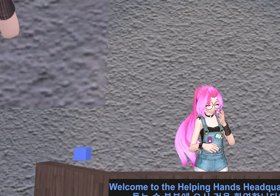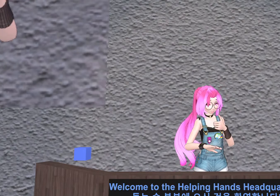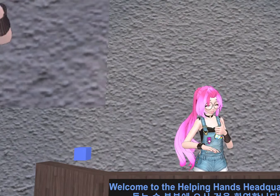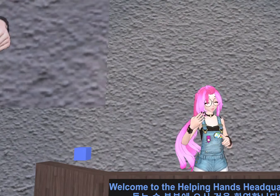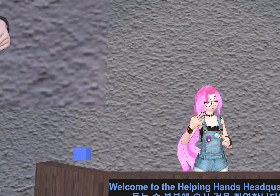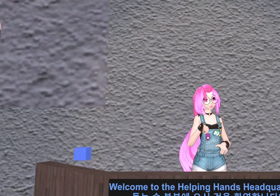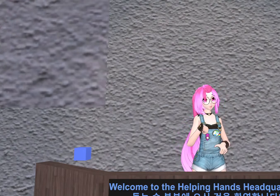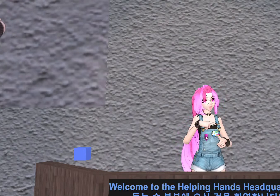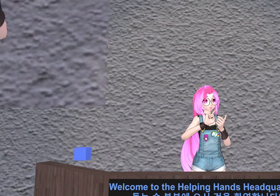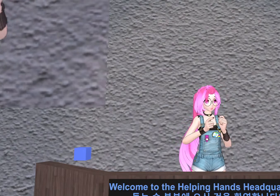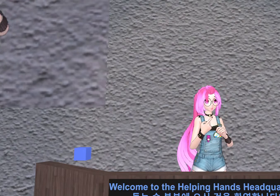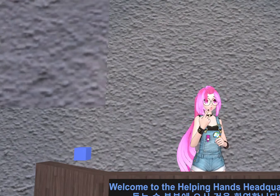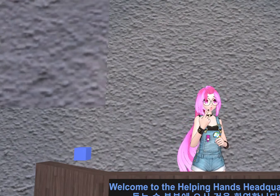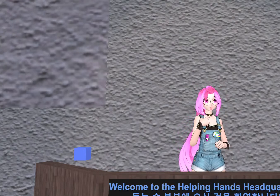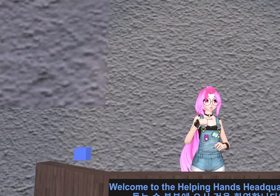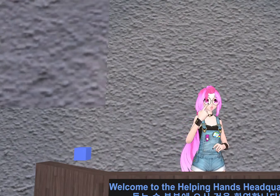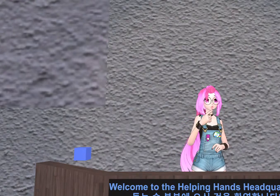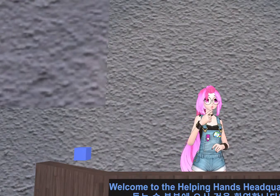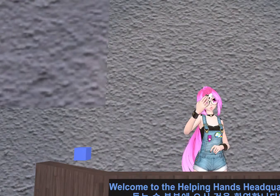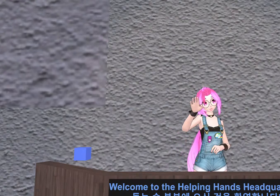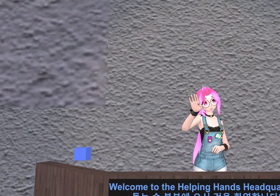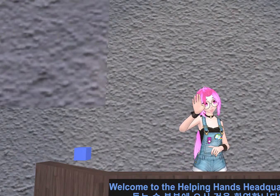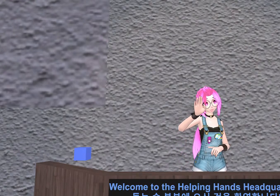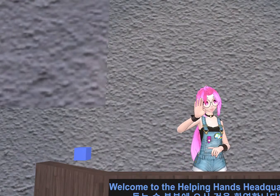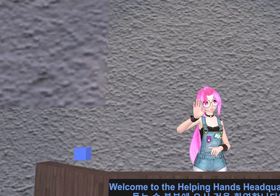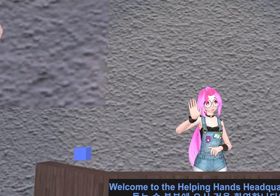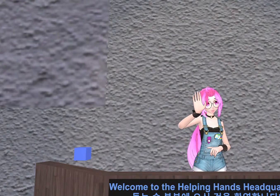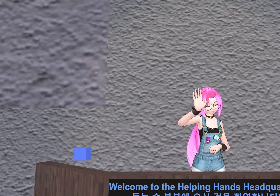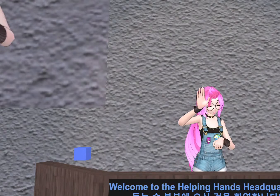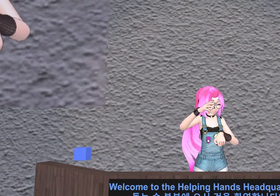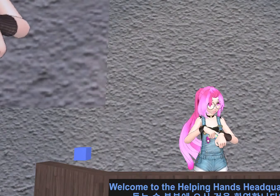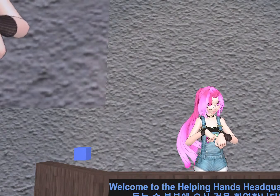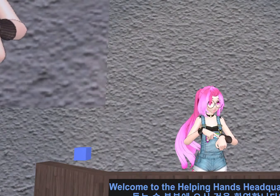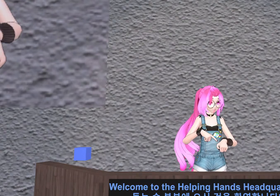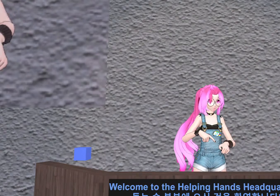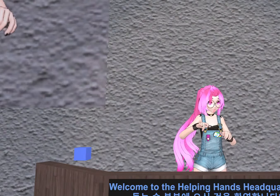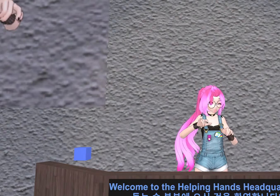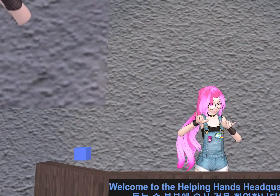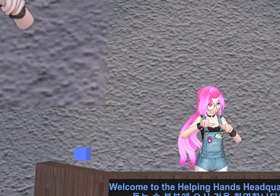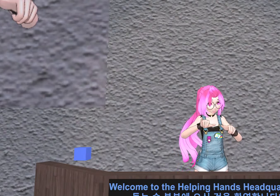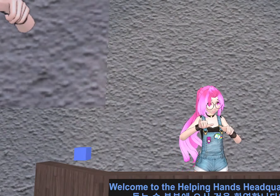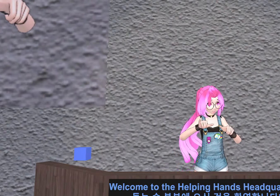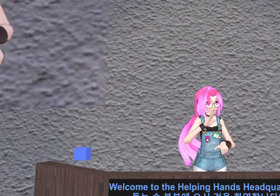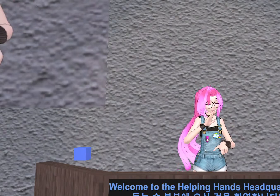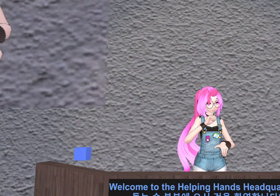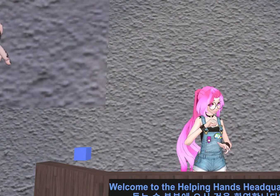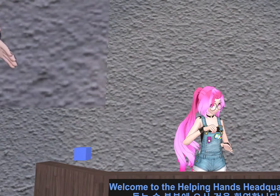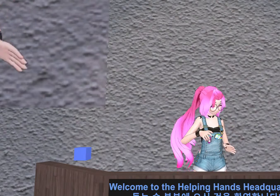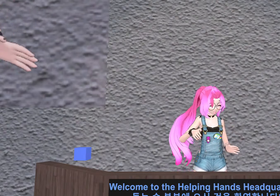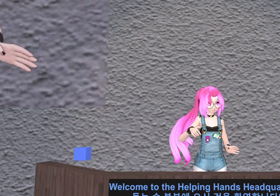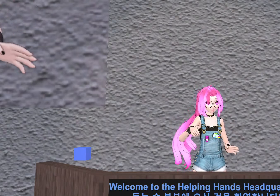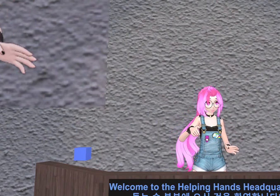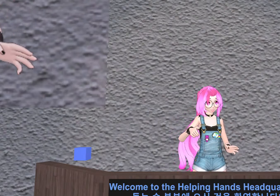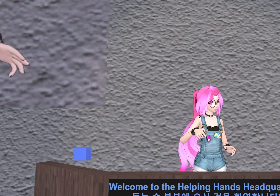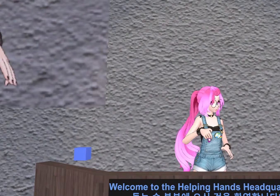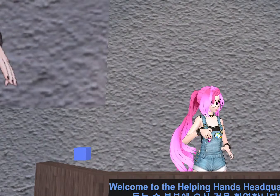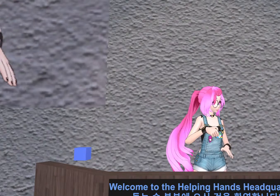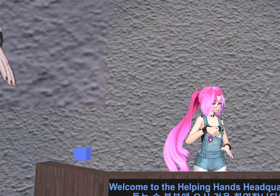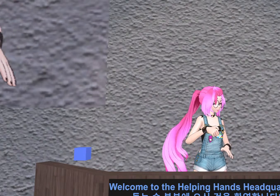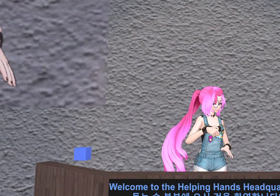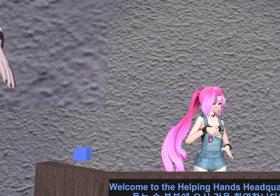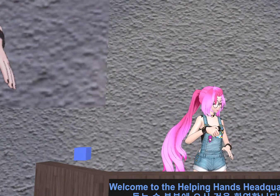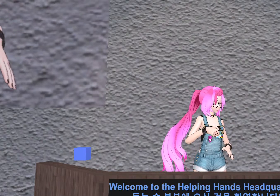this stupid update. I have changed my status to blue like 5 times and it's staying